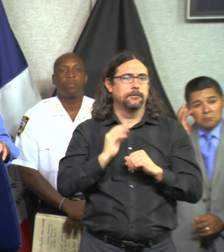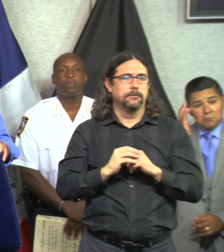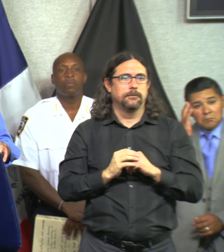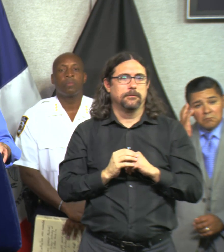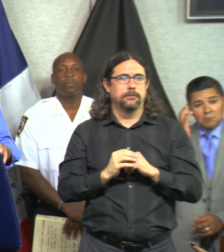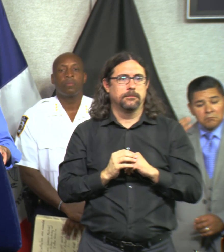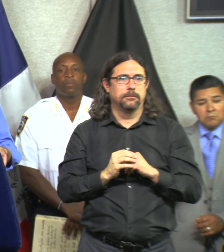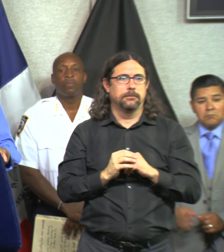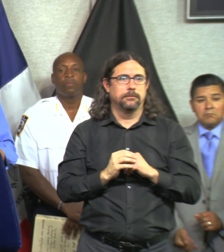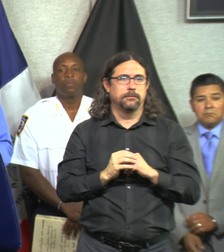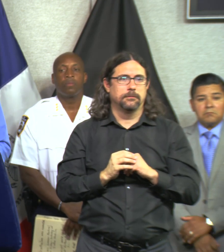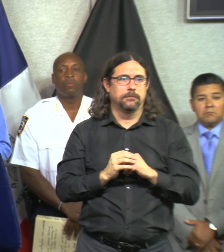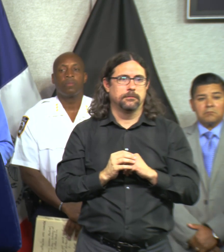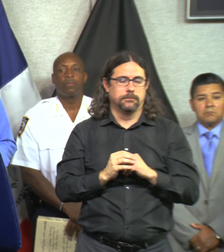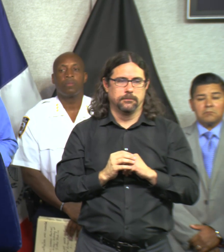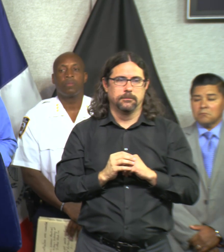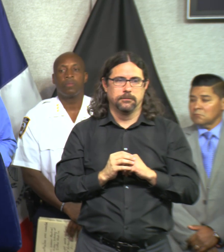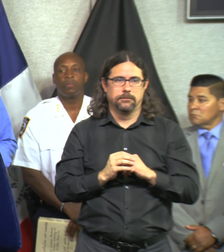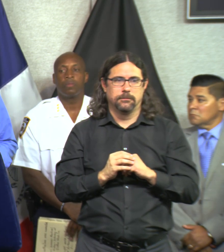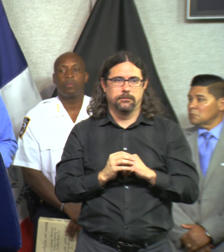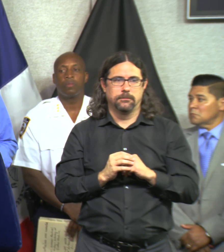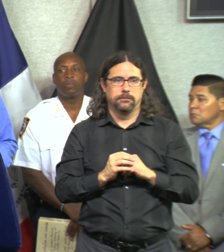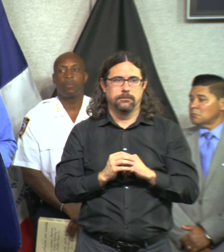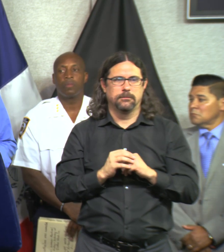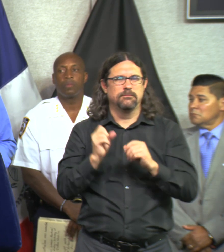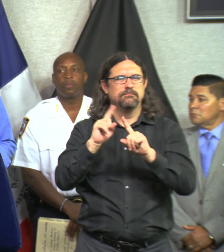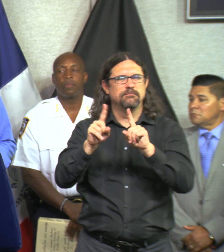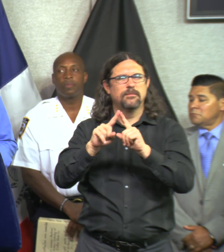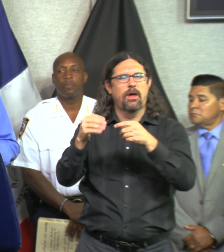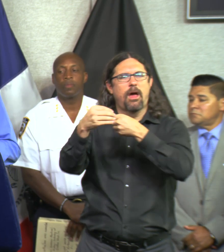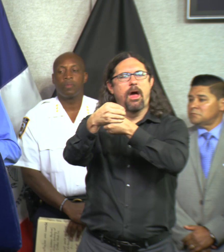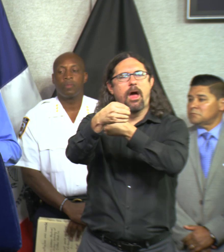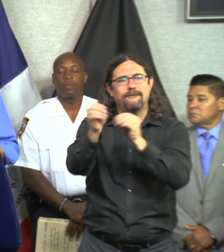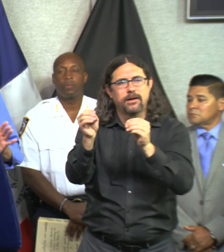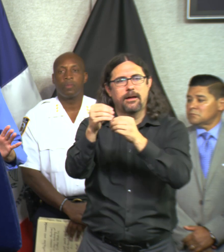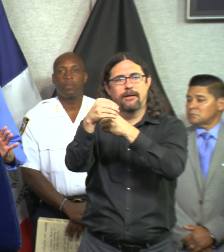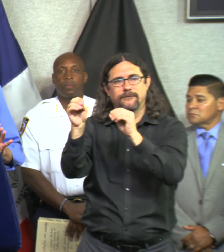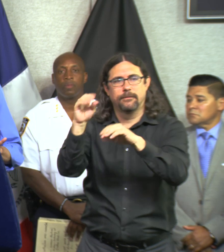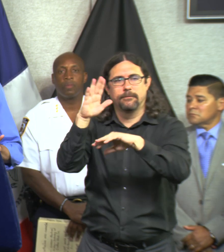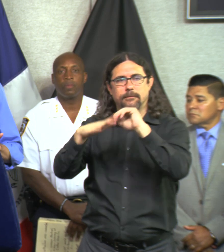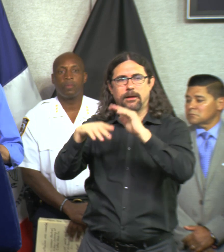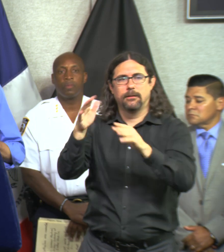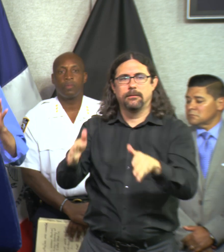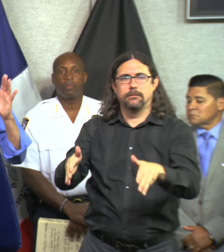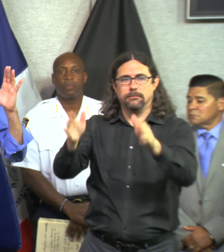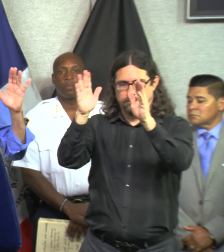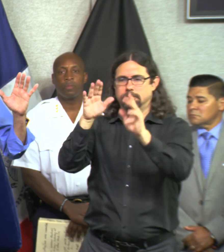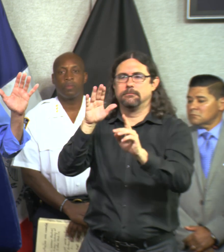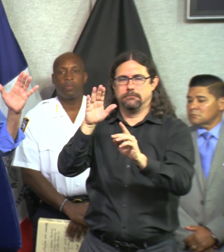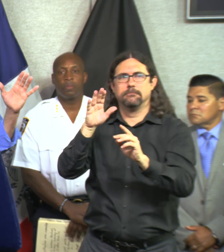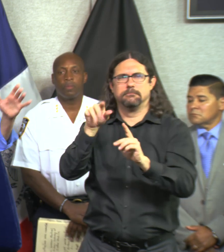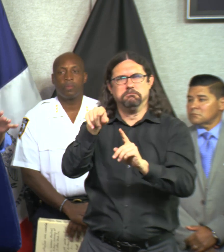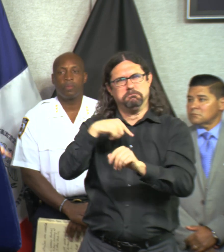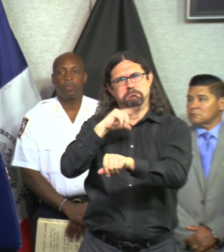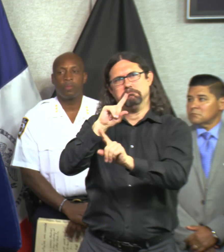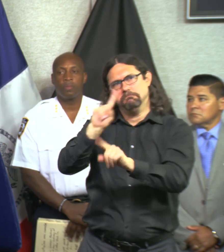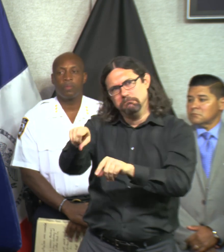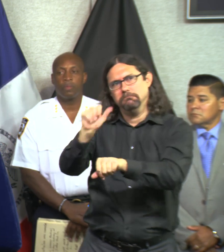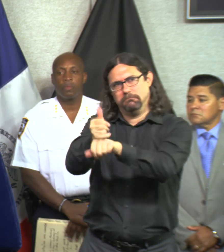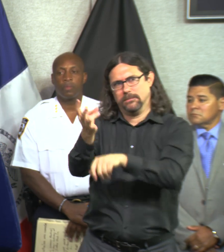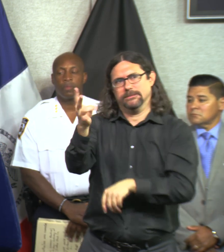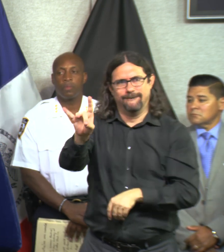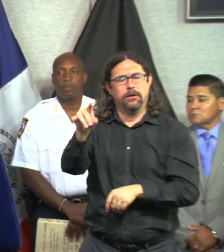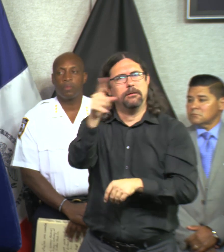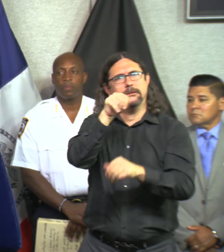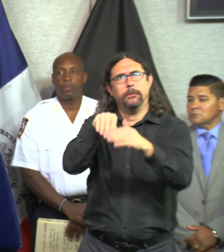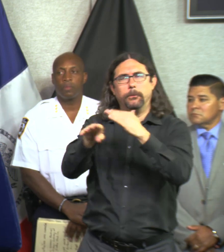the city, we want to make sure that temperature is honored. And obviously, message to everyone in the private sector and everyone in the public sector, turn